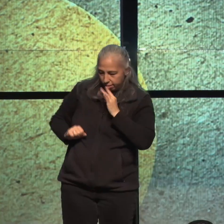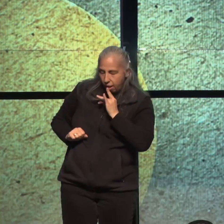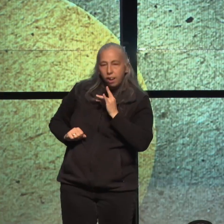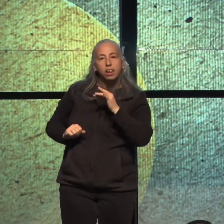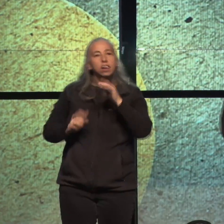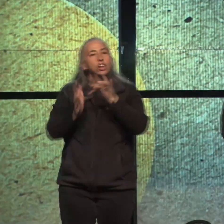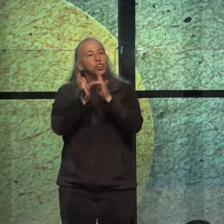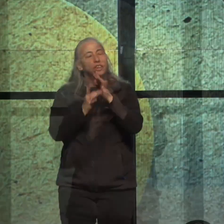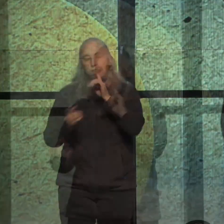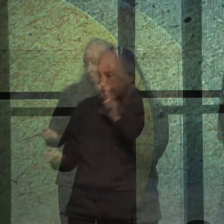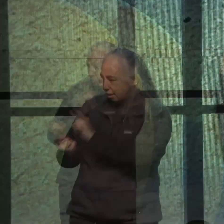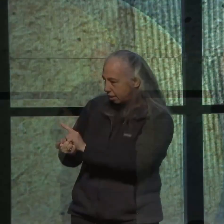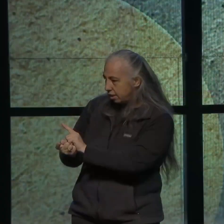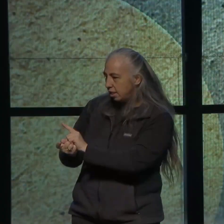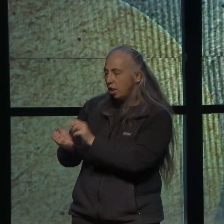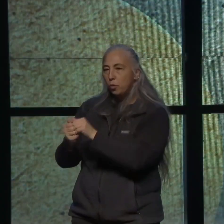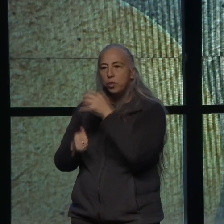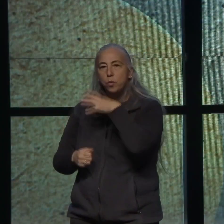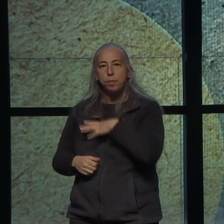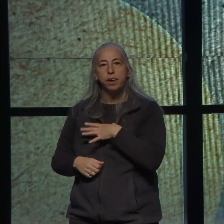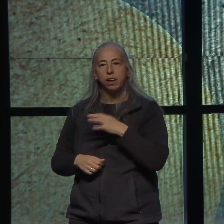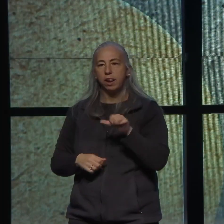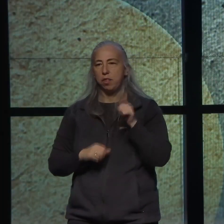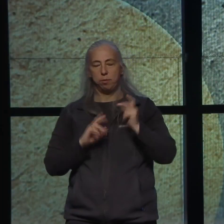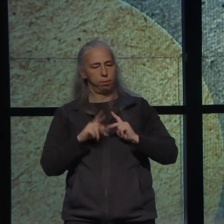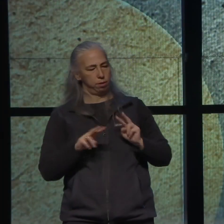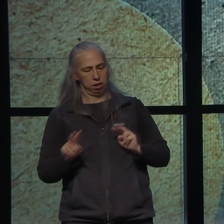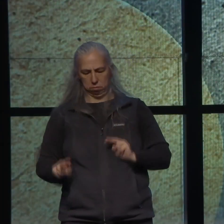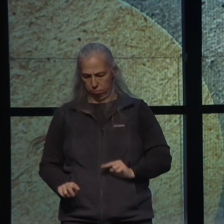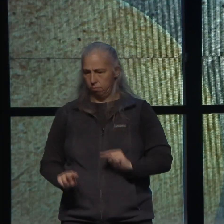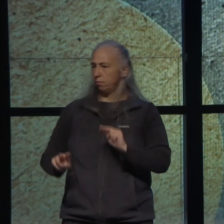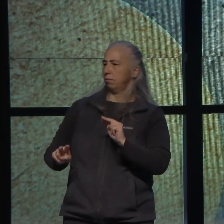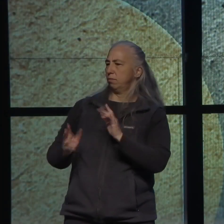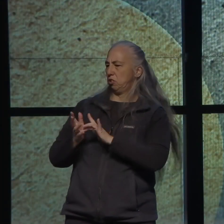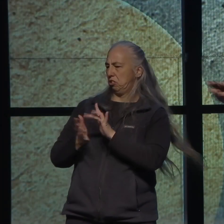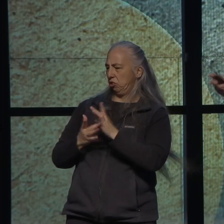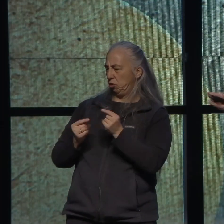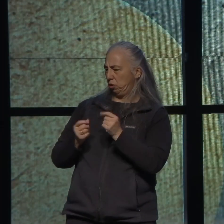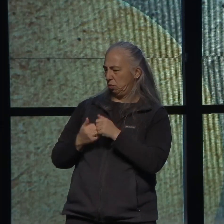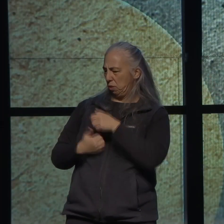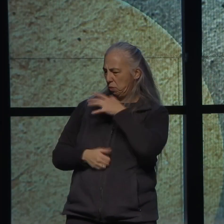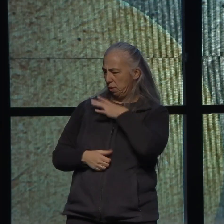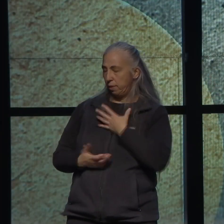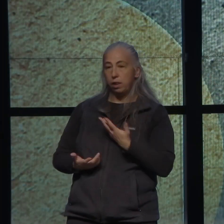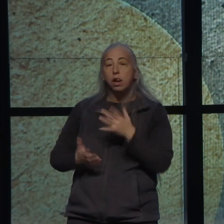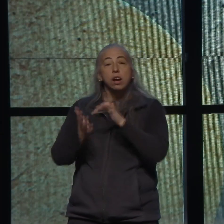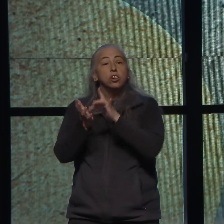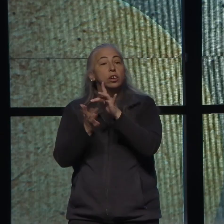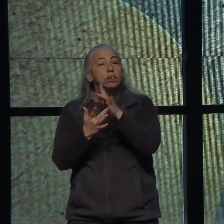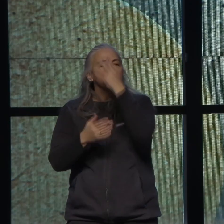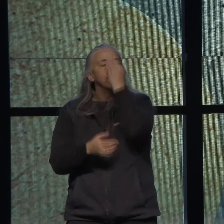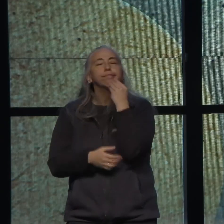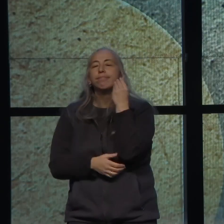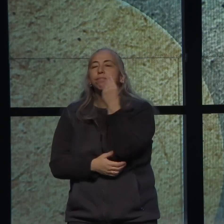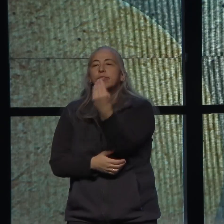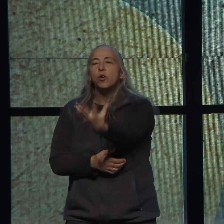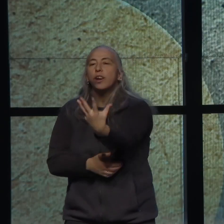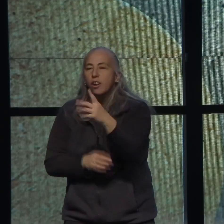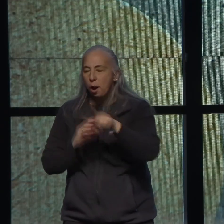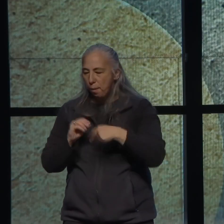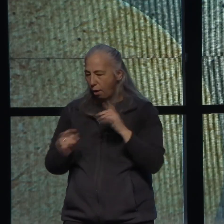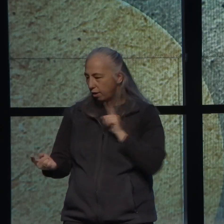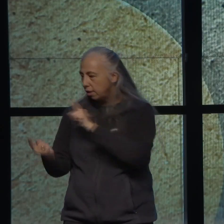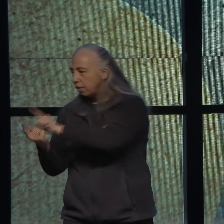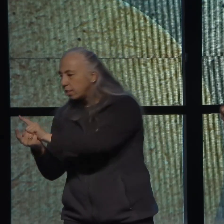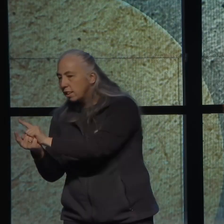with dignity. And the disciples were like, well, I wonder what Jesus is doing with her. He didn't care. He didn't care what anybody thought about his encounter,